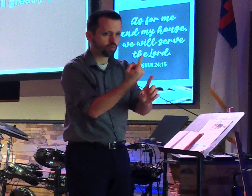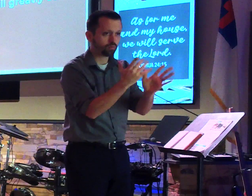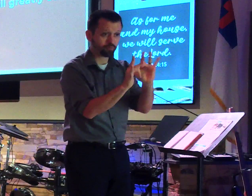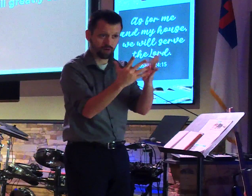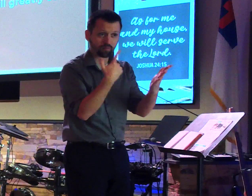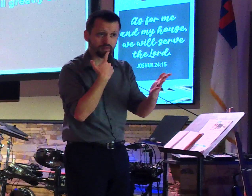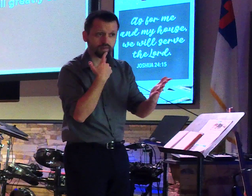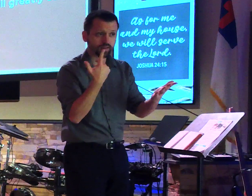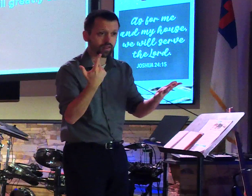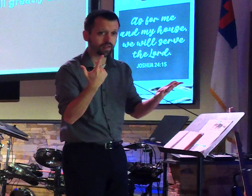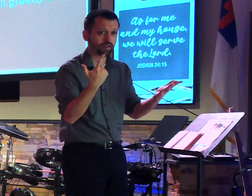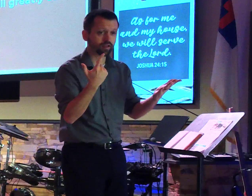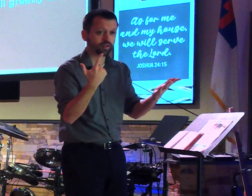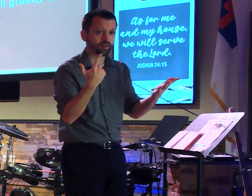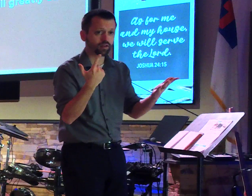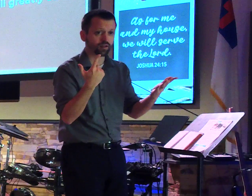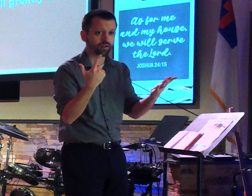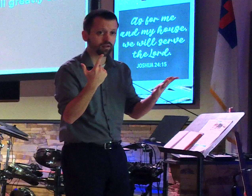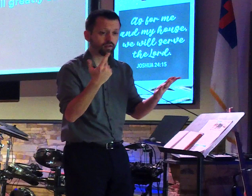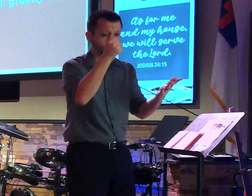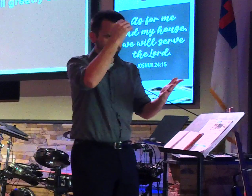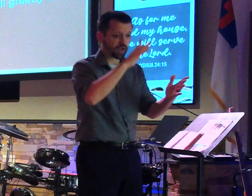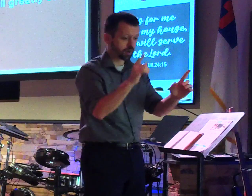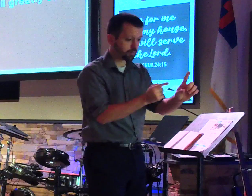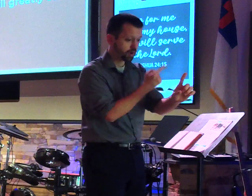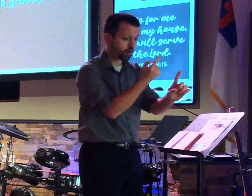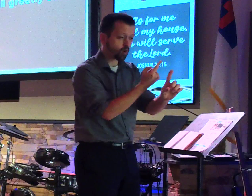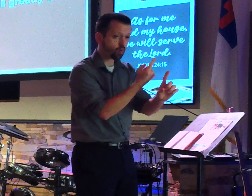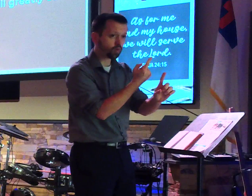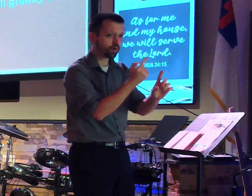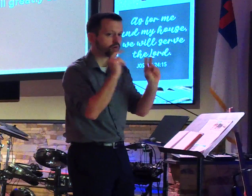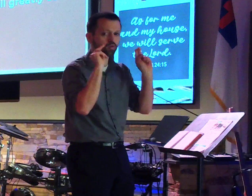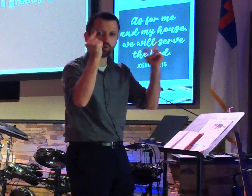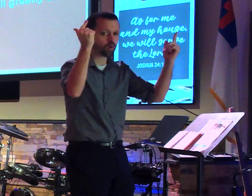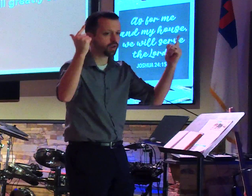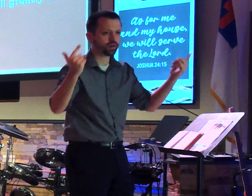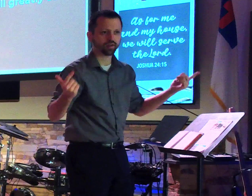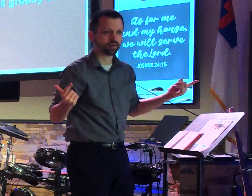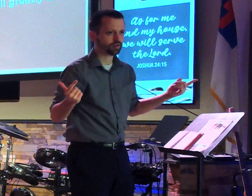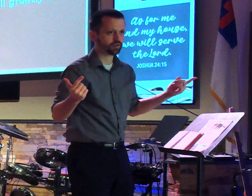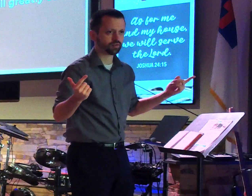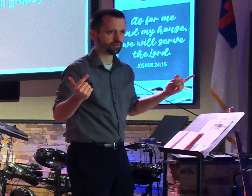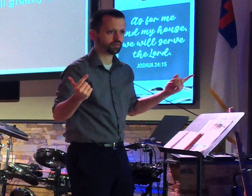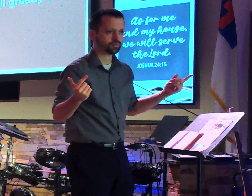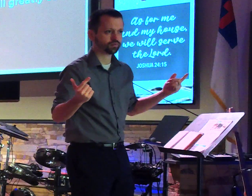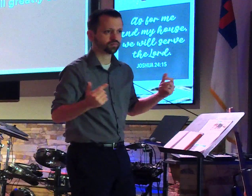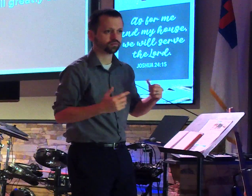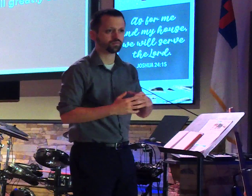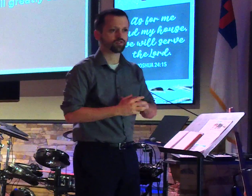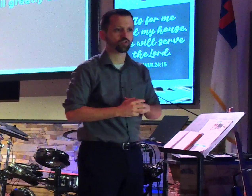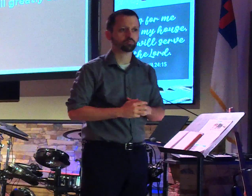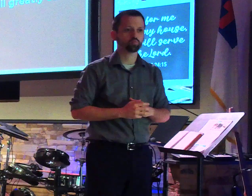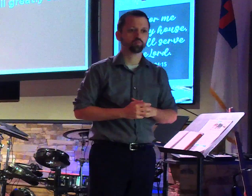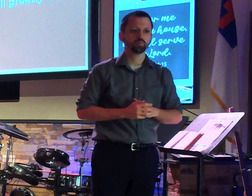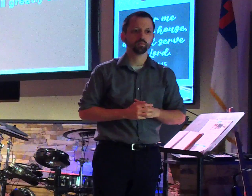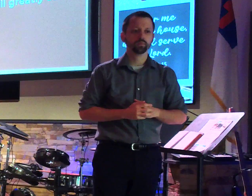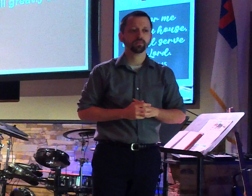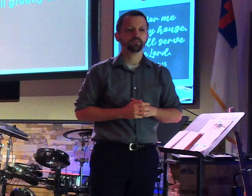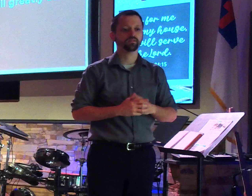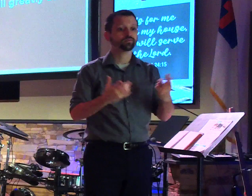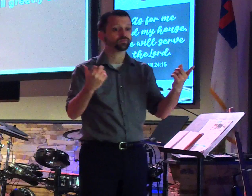Okay? You're getting all kinds of mischief. So it is not good for a man to be alone. I would, you know, so what do you do?